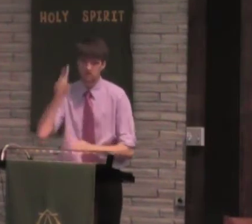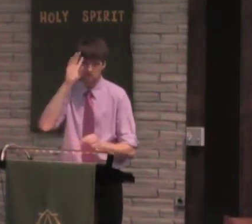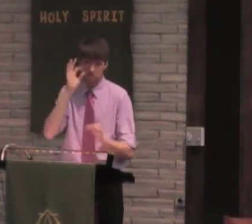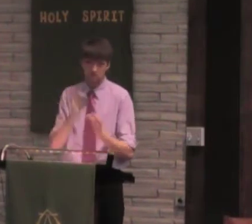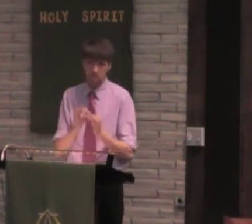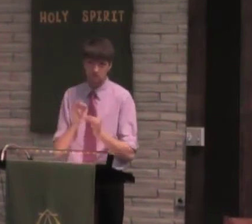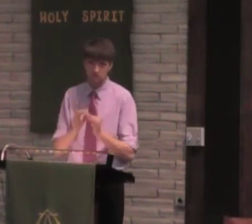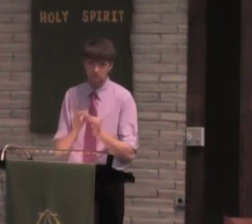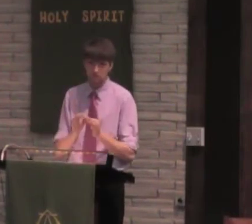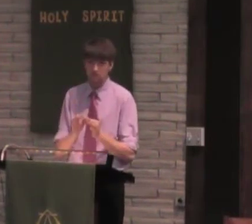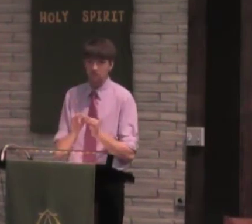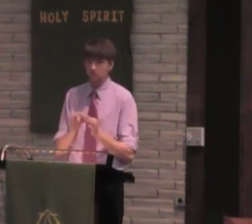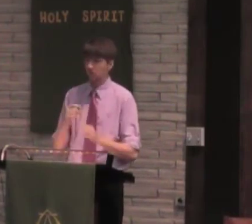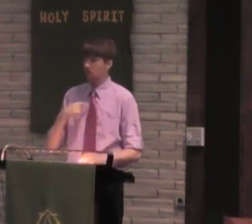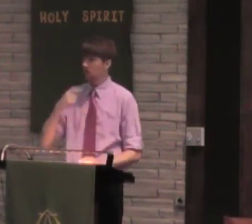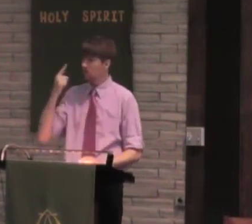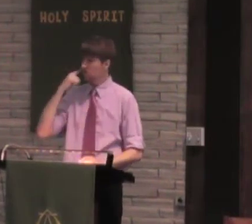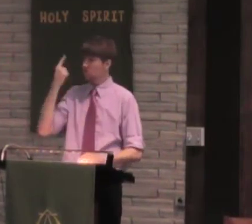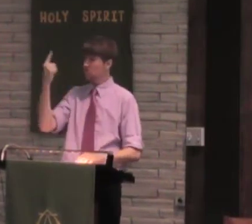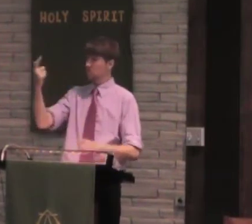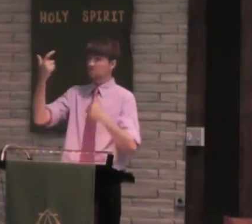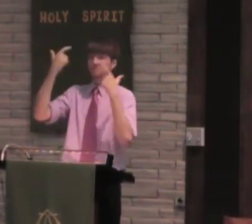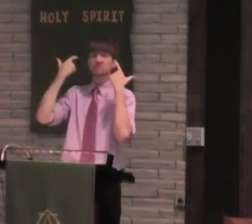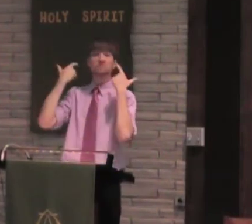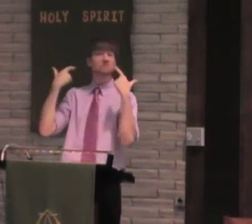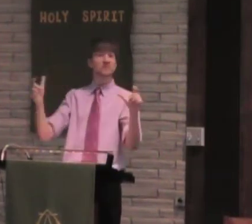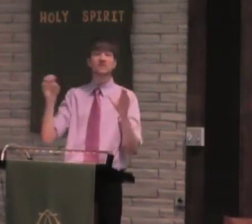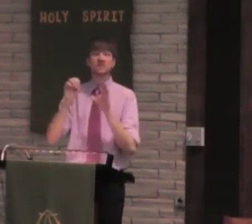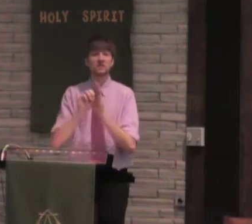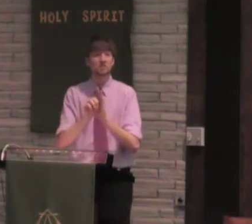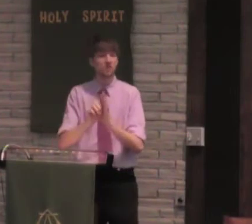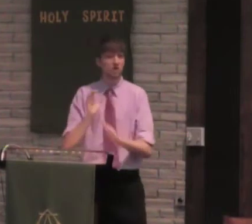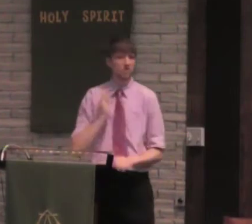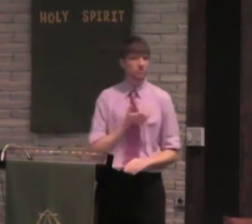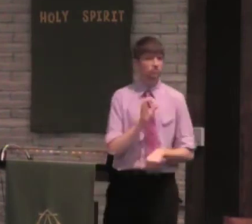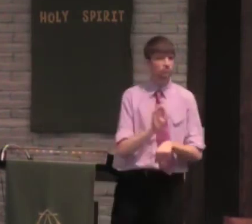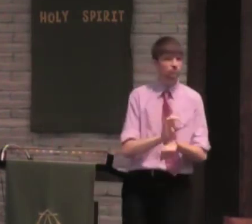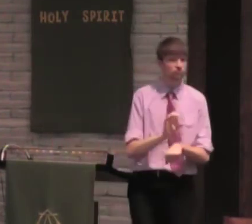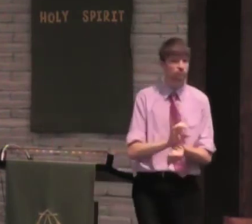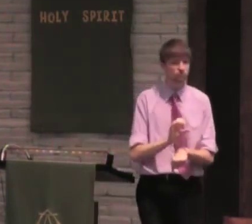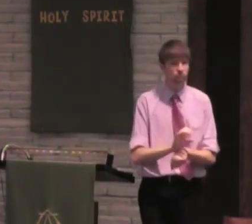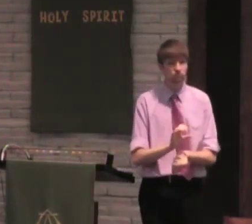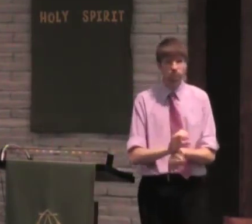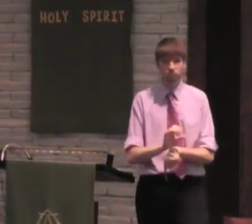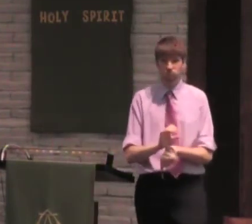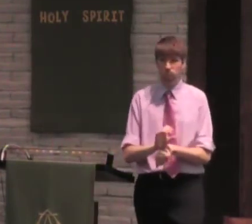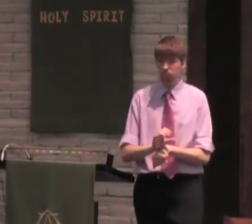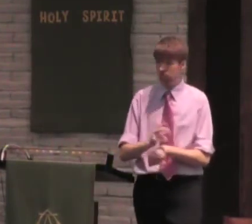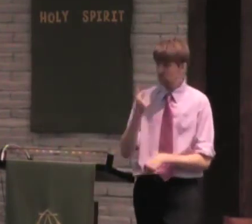impossible, you have to have a leap of faith. One big example is our